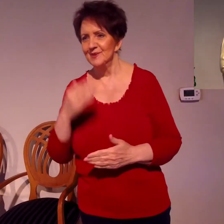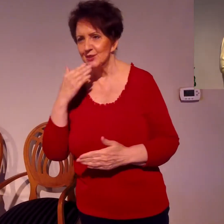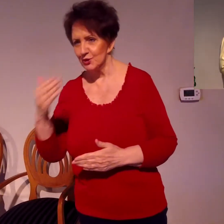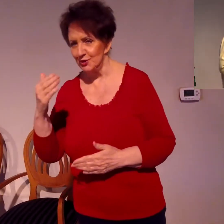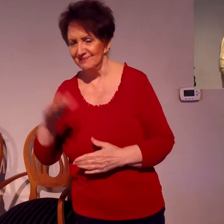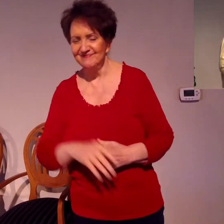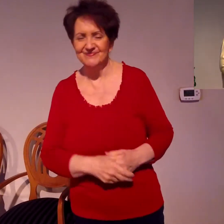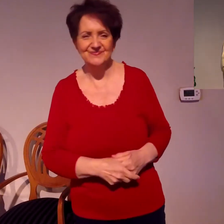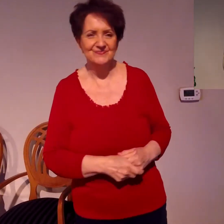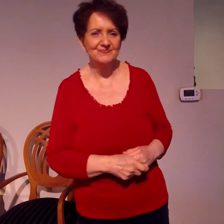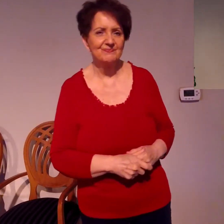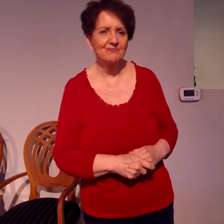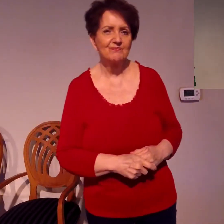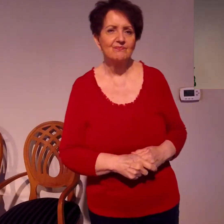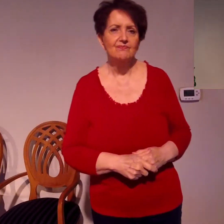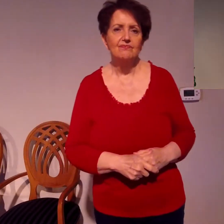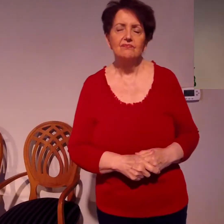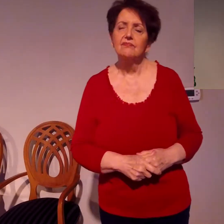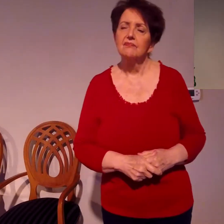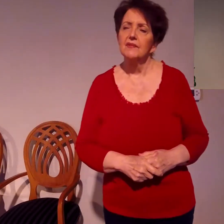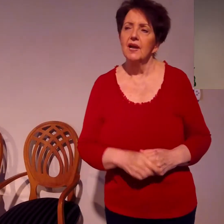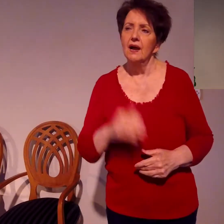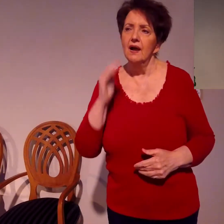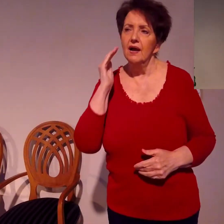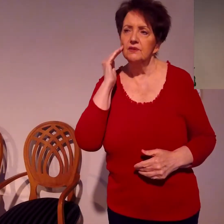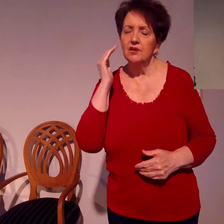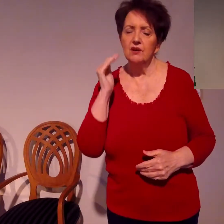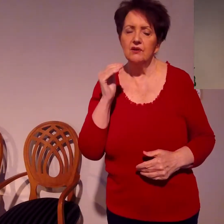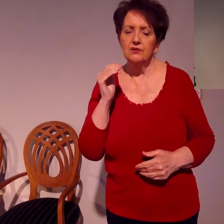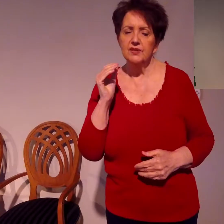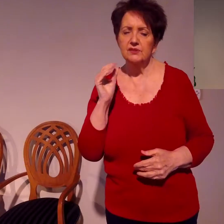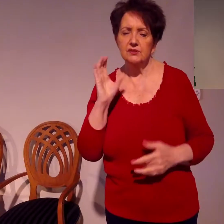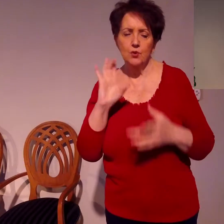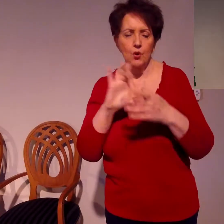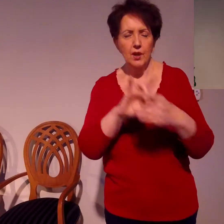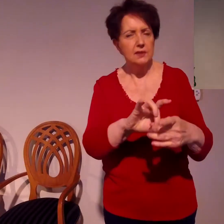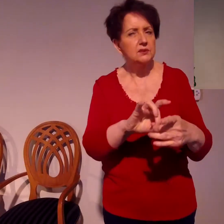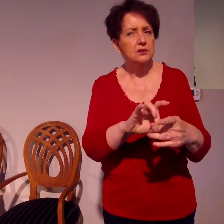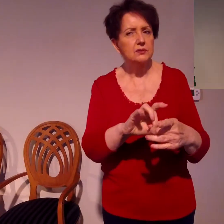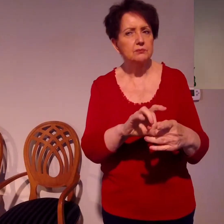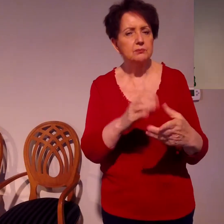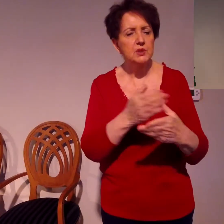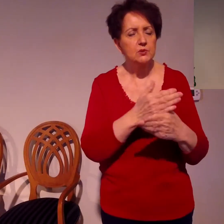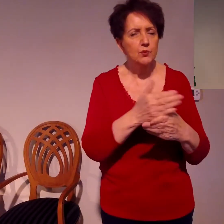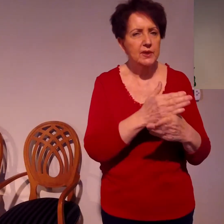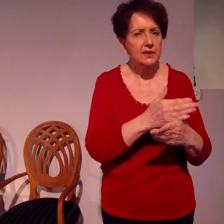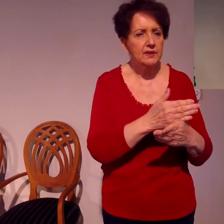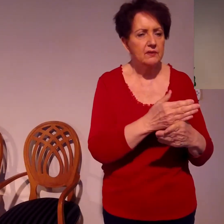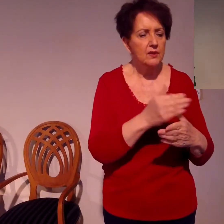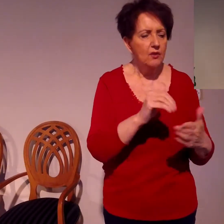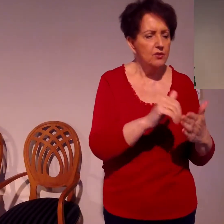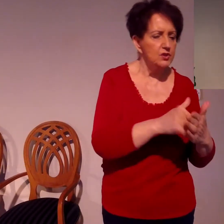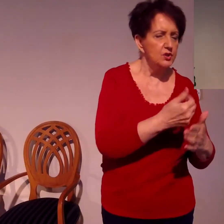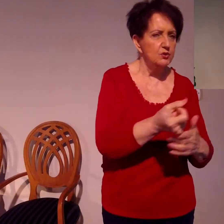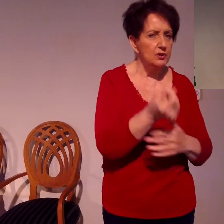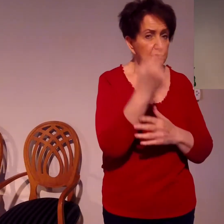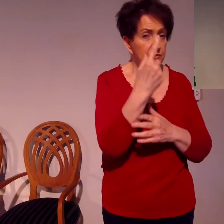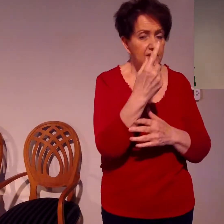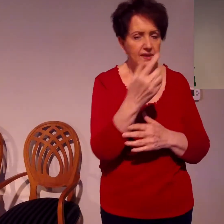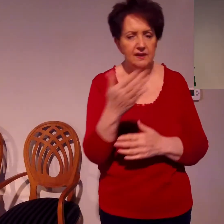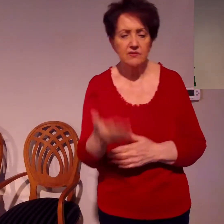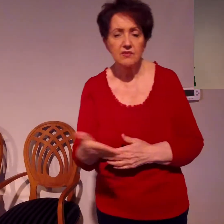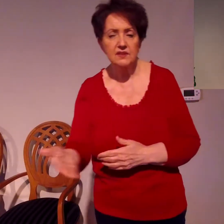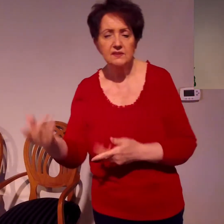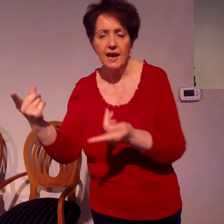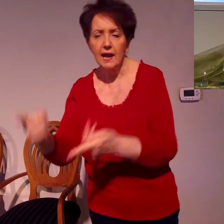It is, Linda. I know that there's this direct correlation between this new understanding and what is going on in my life in every